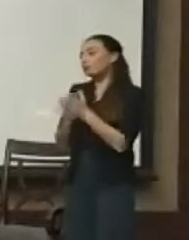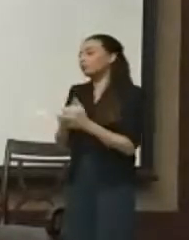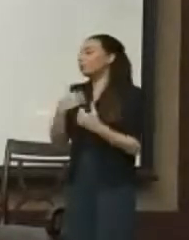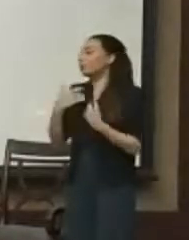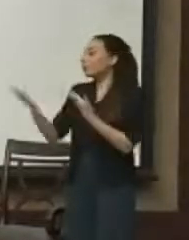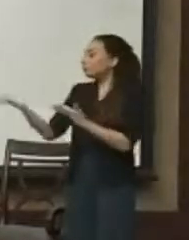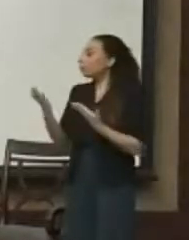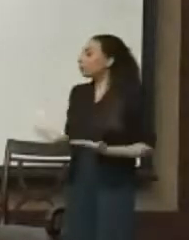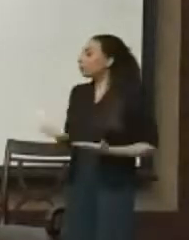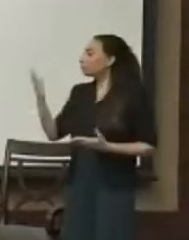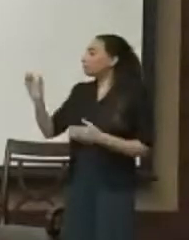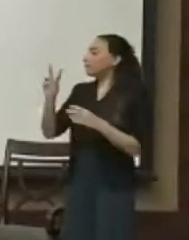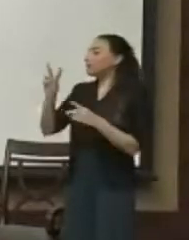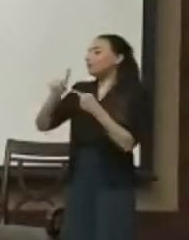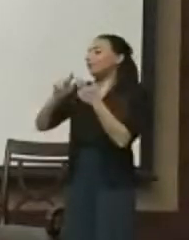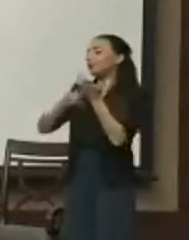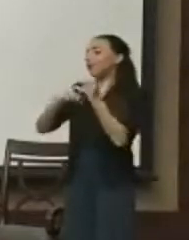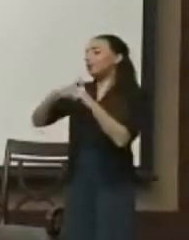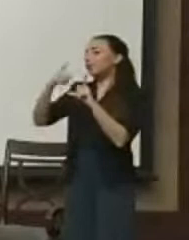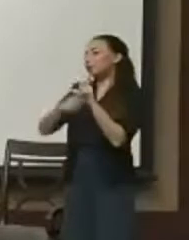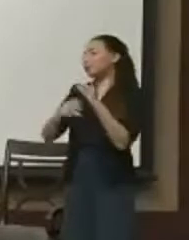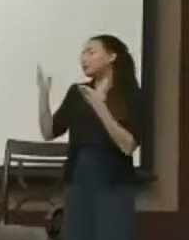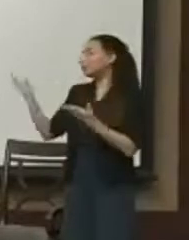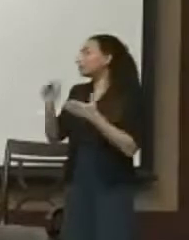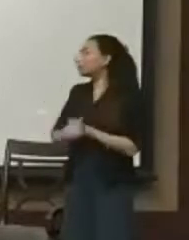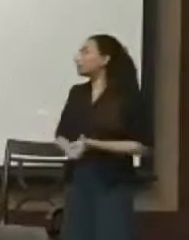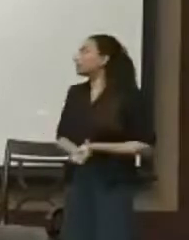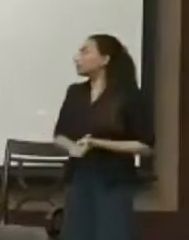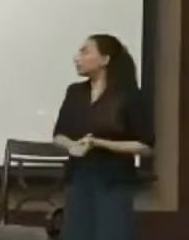you, Balakrishna Venkatesh.